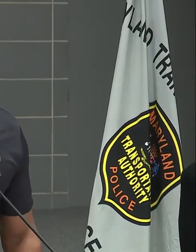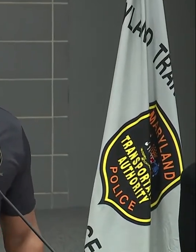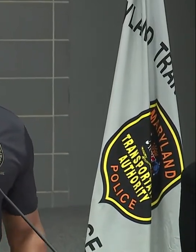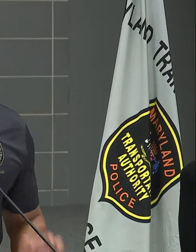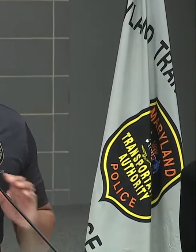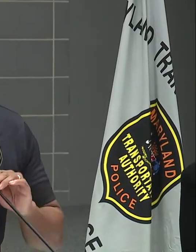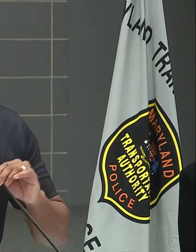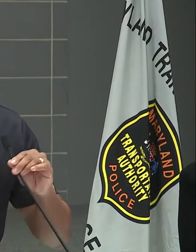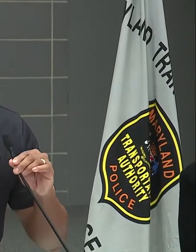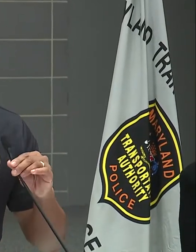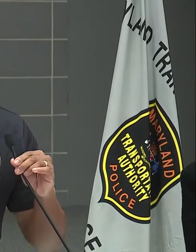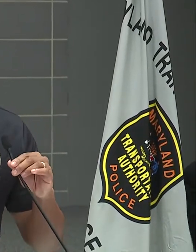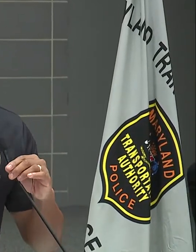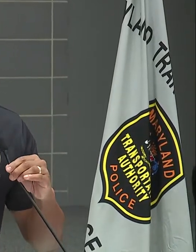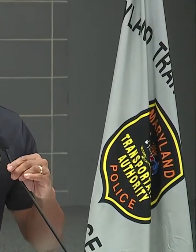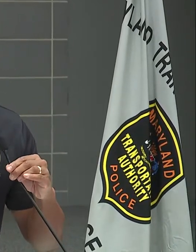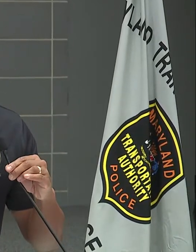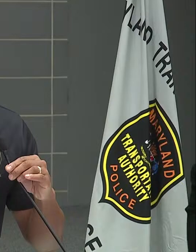Good afternoon.